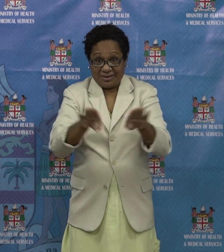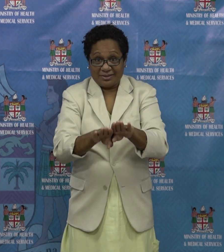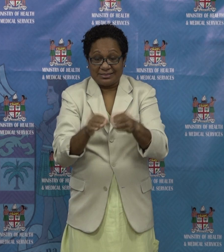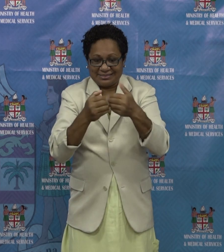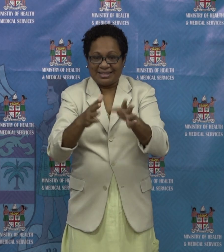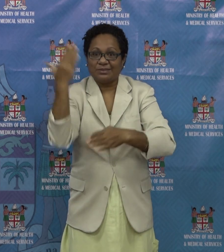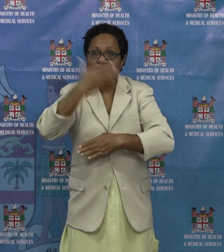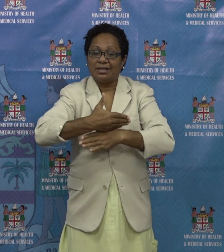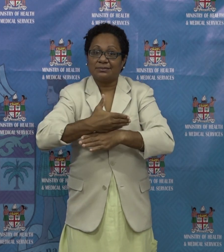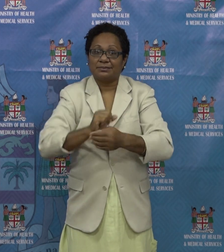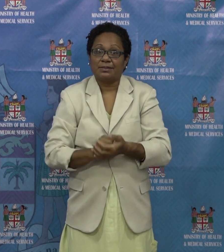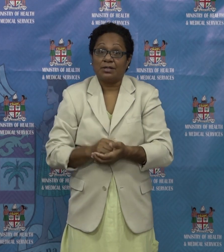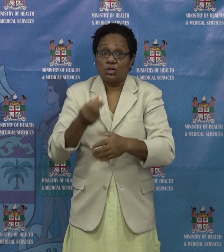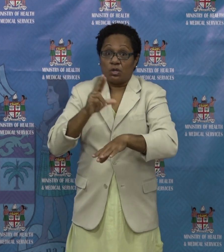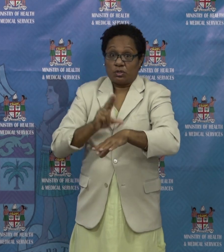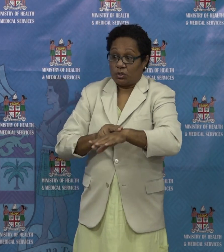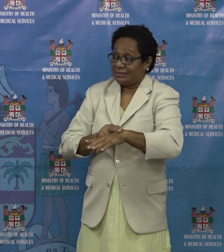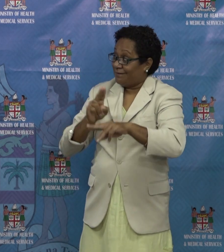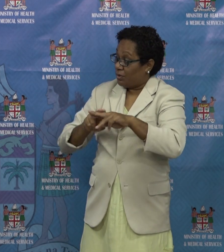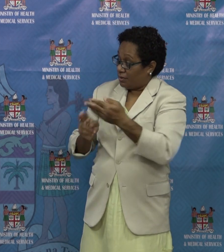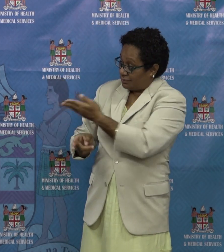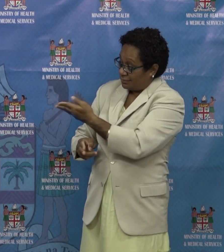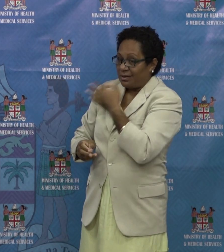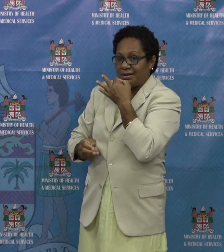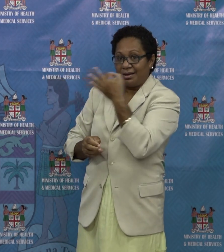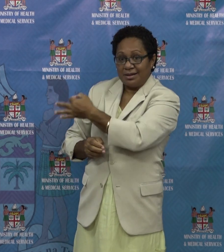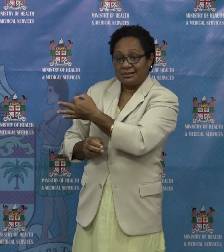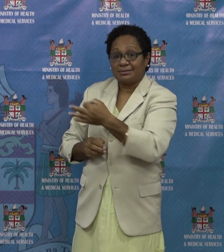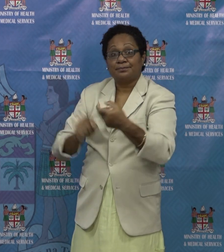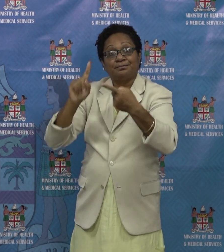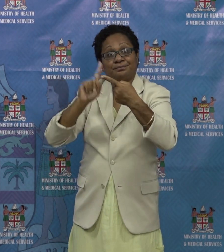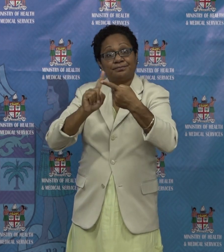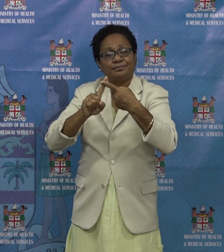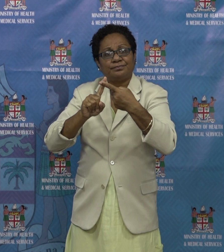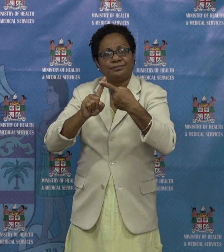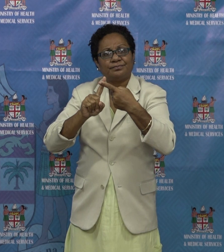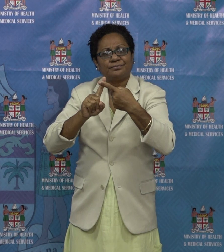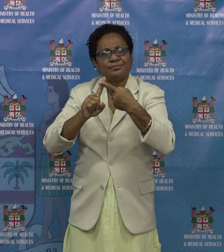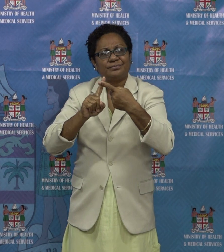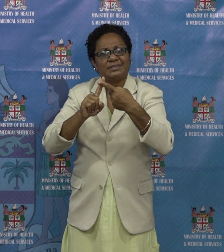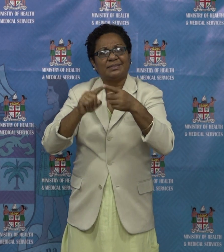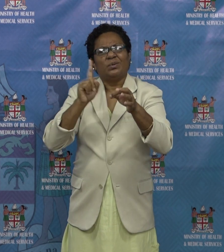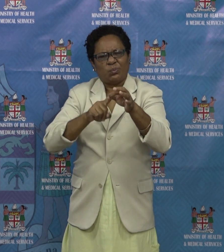tonight. Dr. Fong, my first question is in relation to, and this question